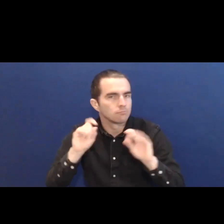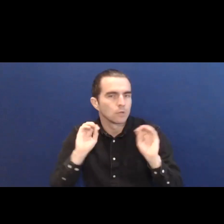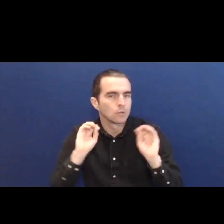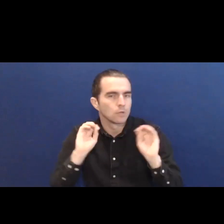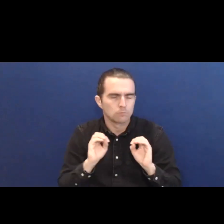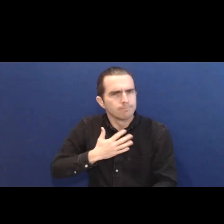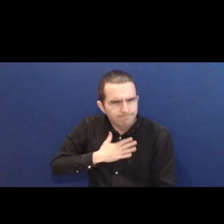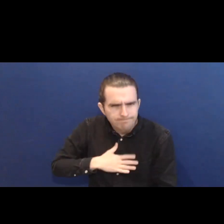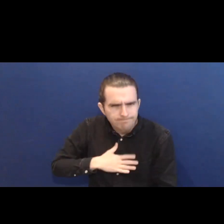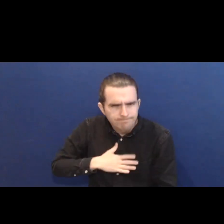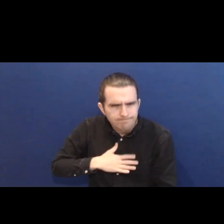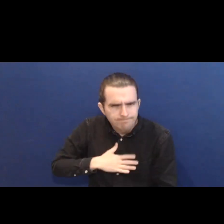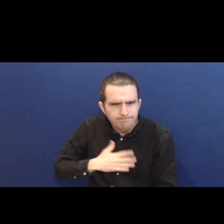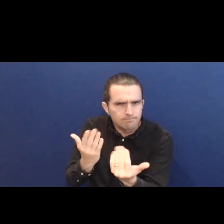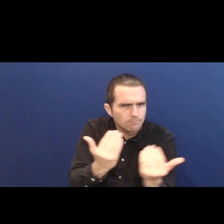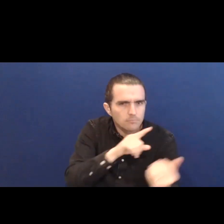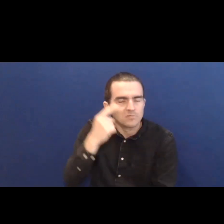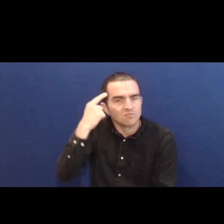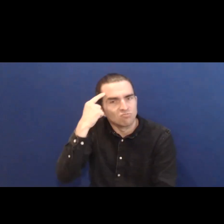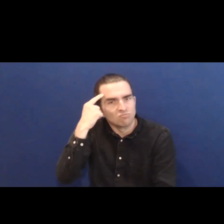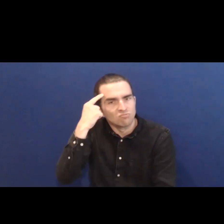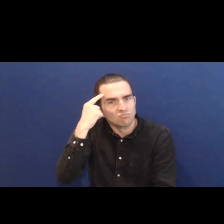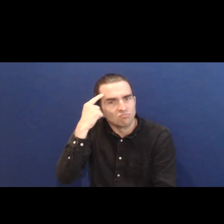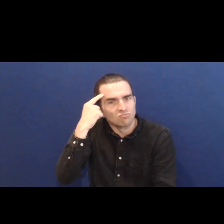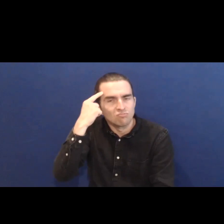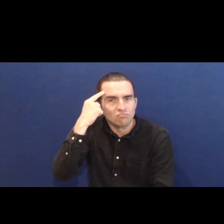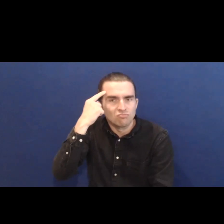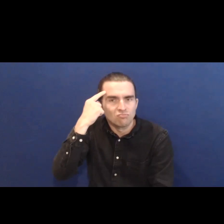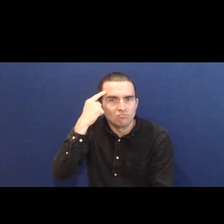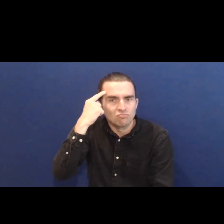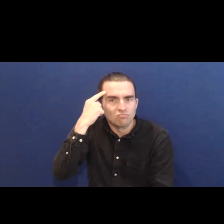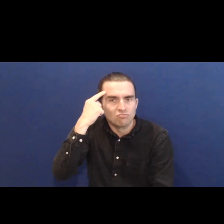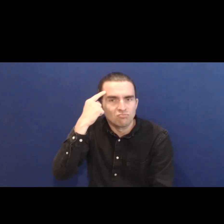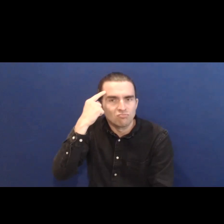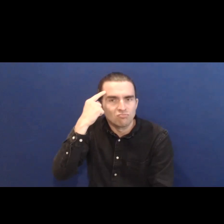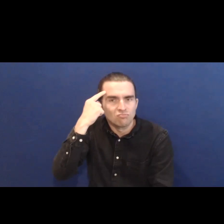even questions, so that we can take this up in the